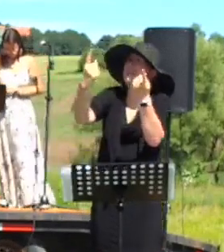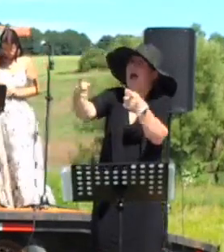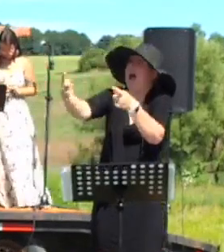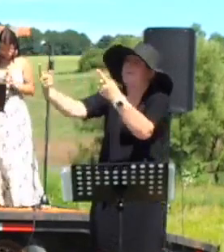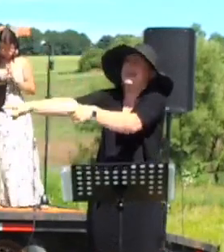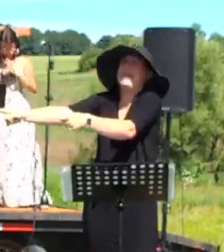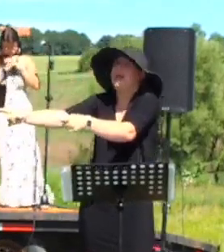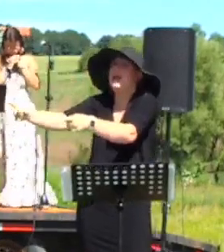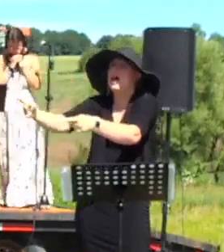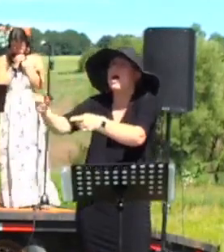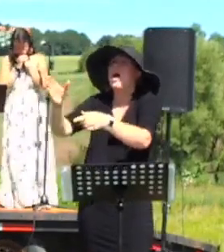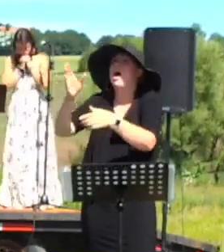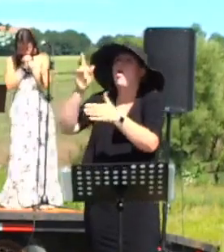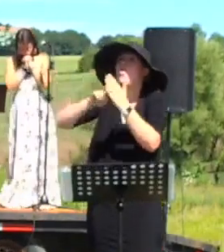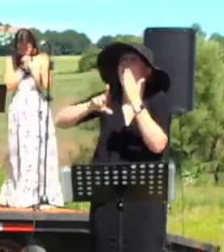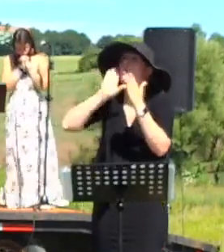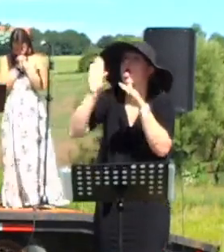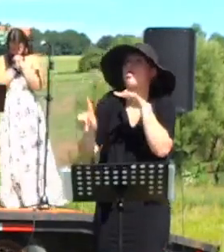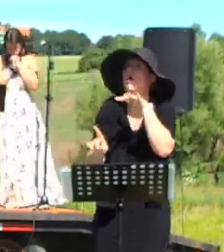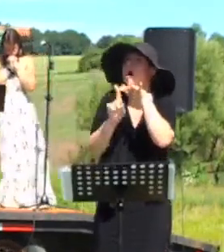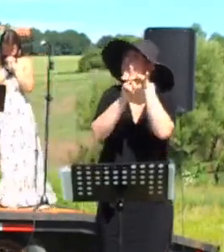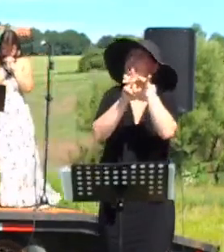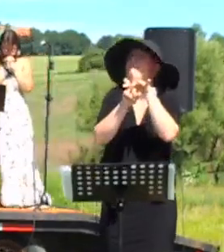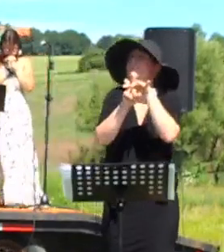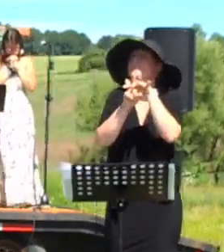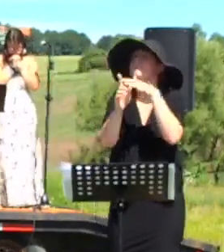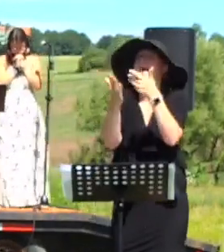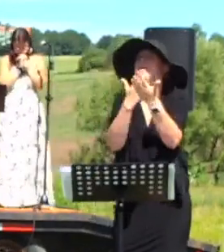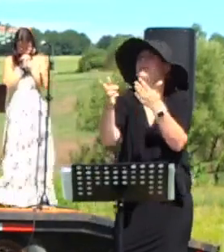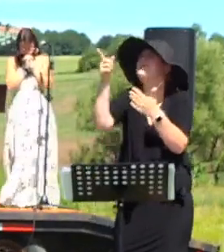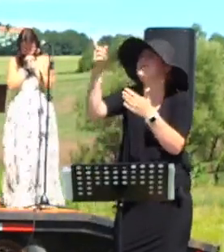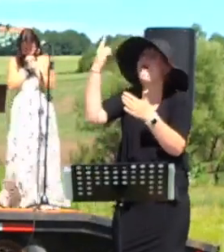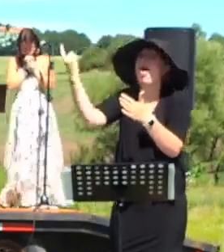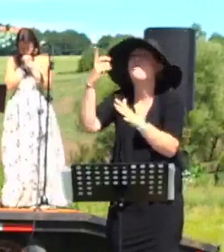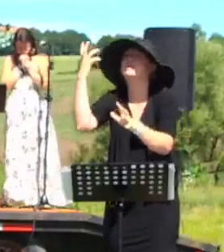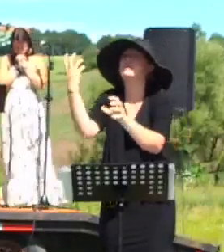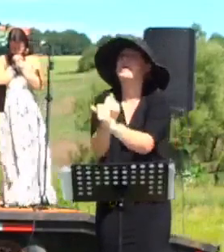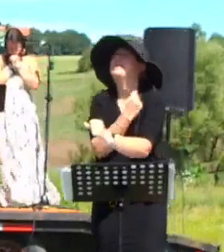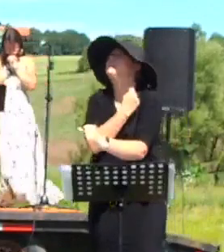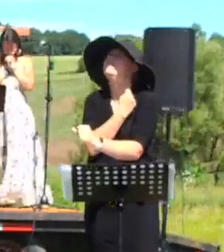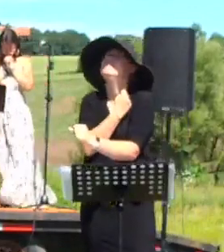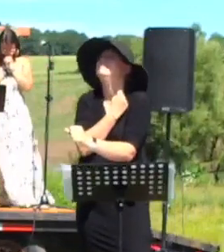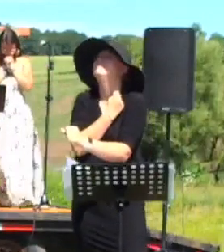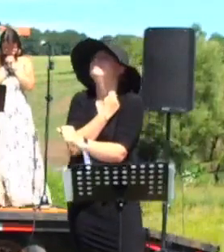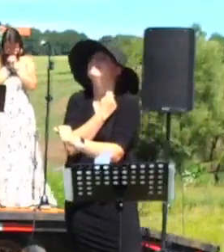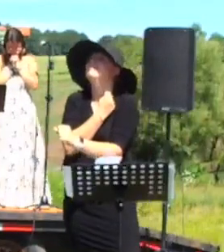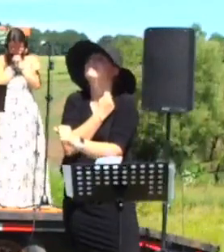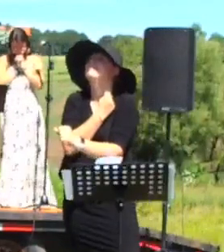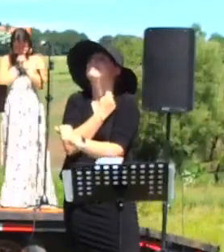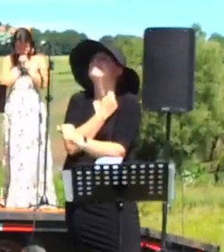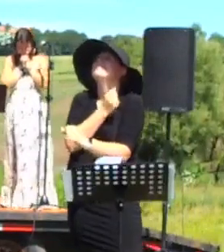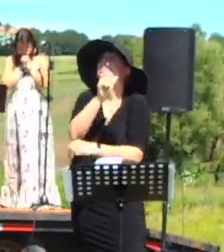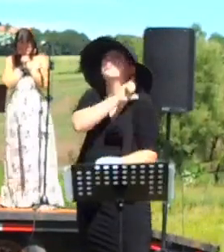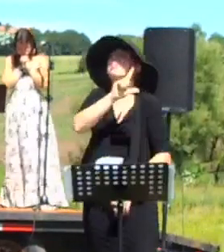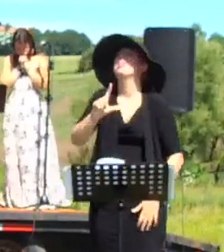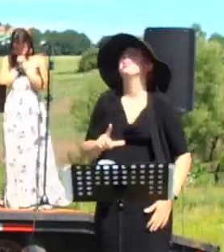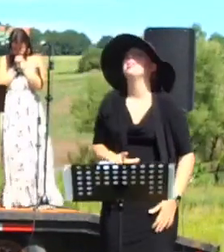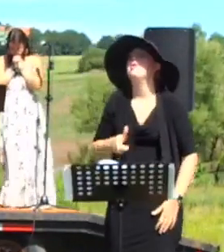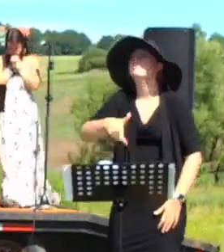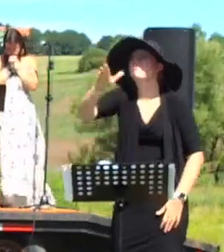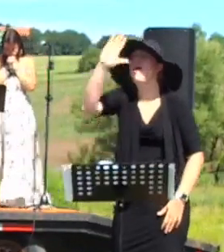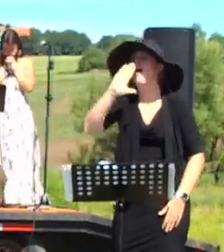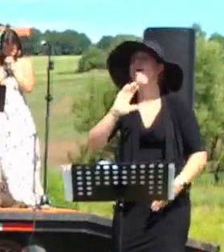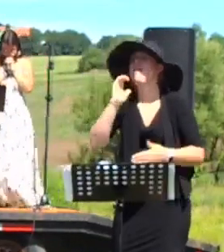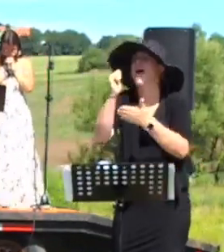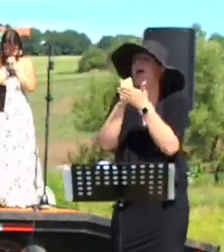anything that's coming that's a distraction, no matter what distraction comes, you win. Lord God, allow us to lean